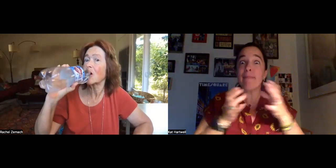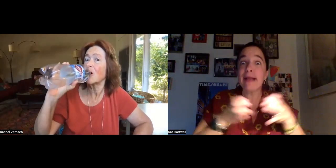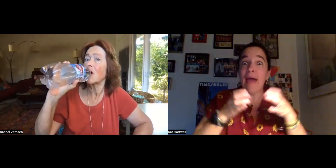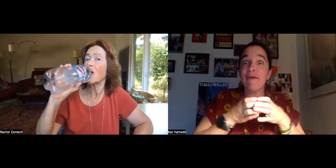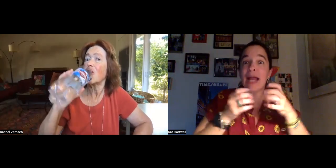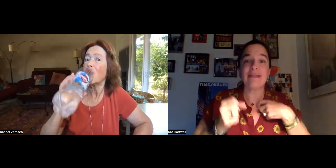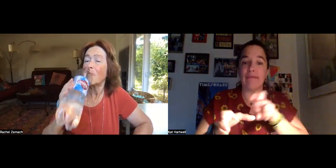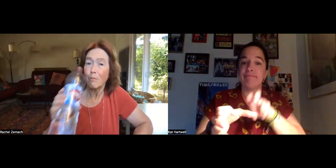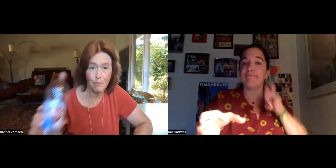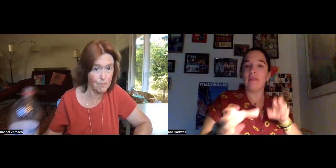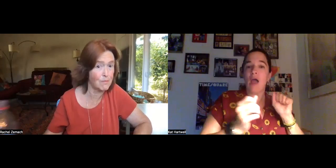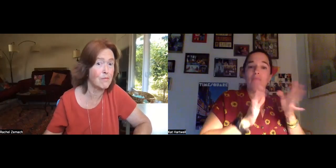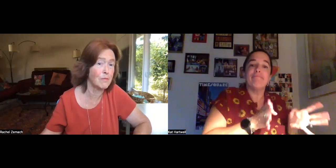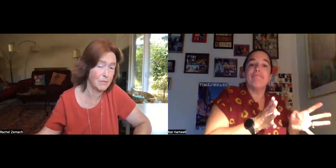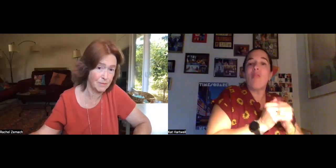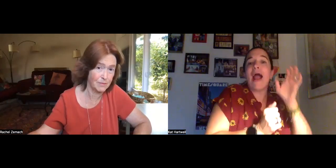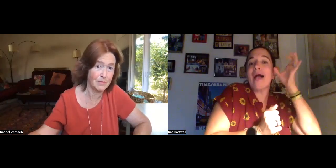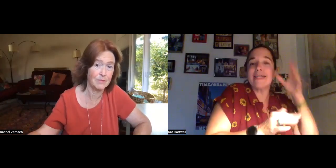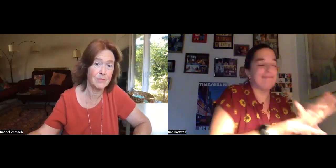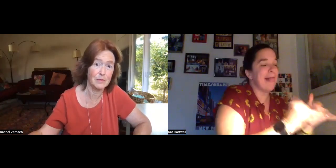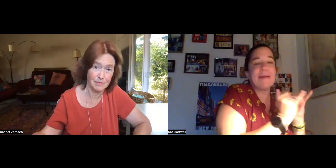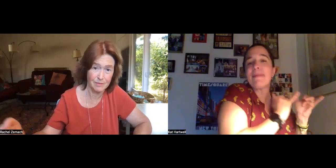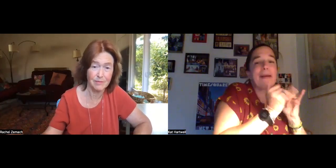family gatherings and my cousin say,